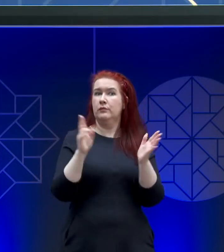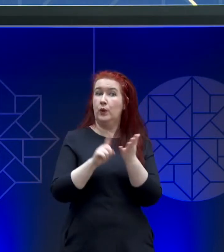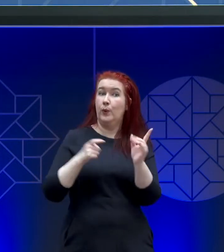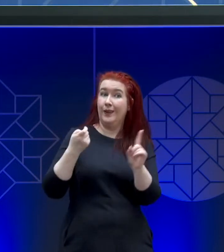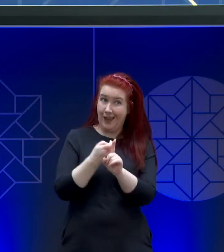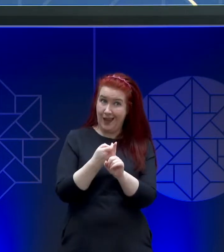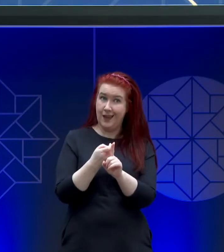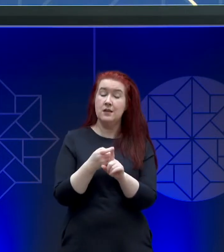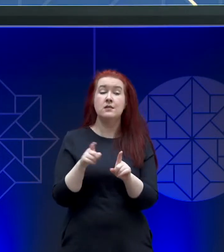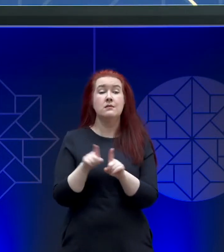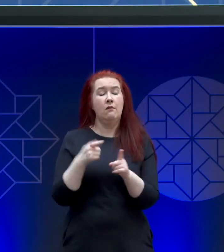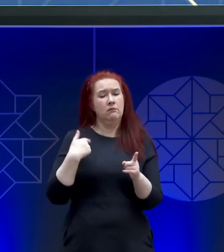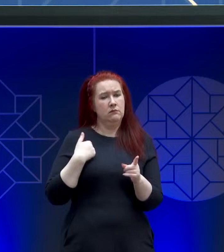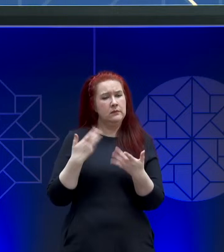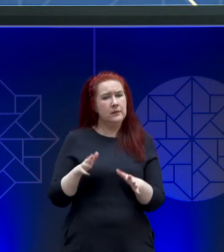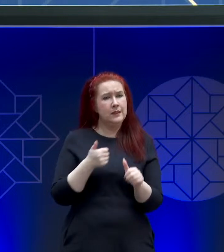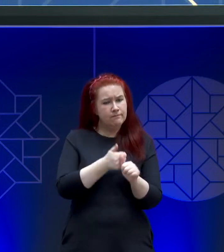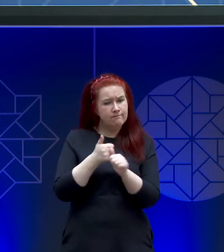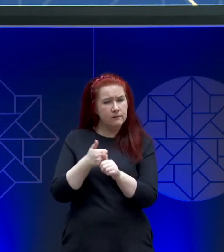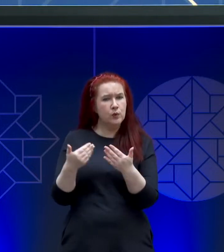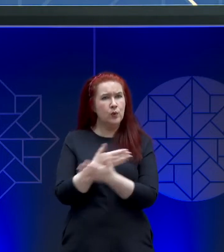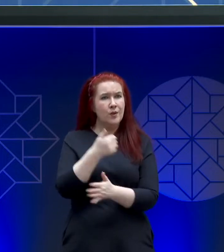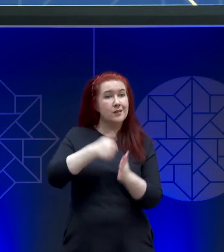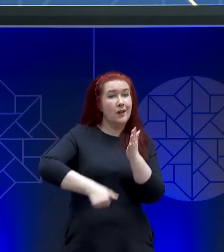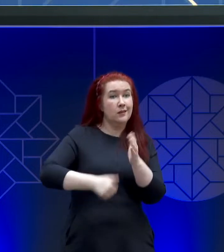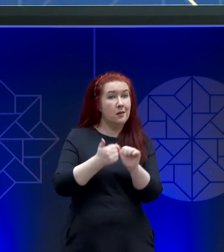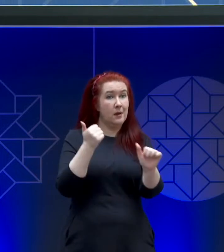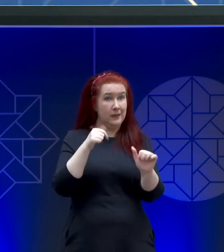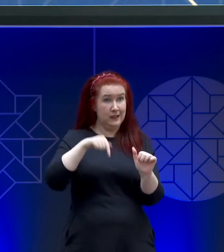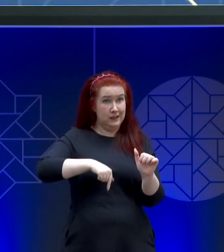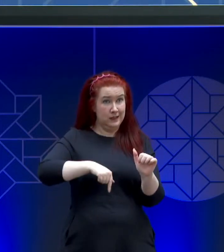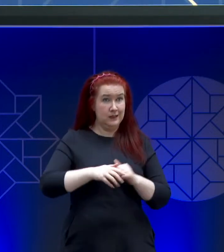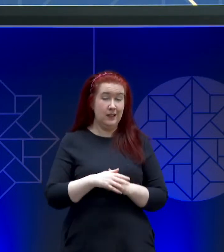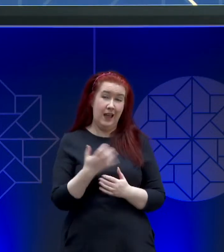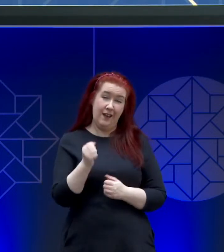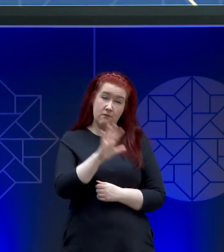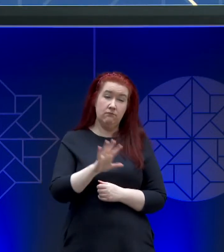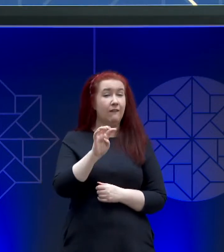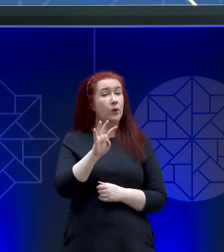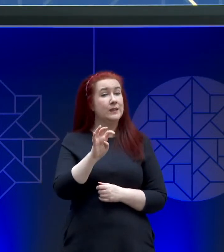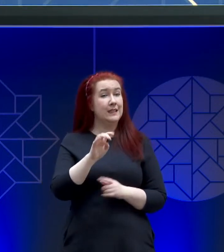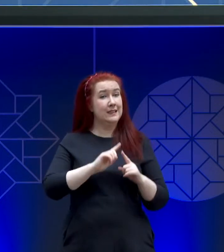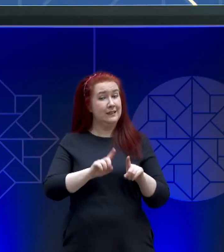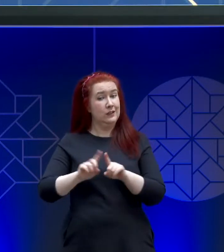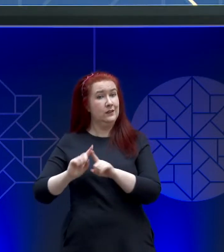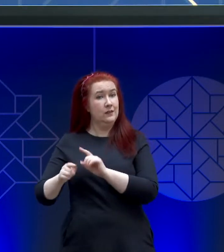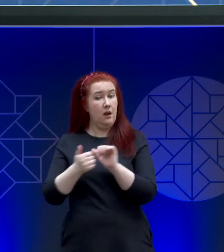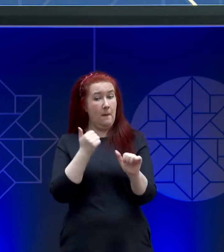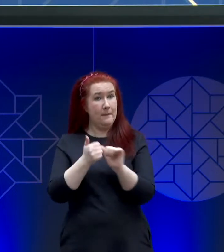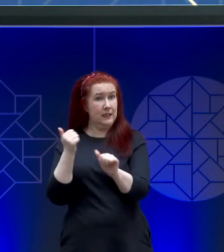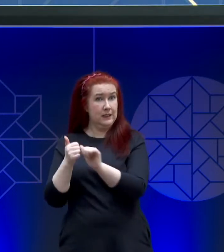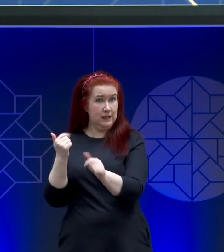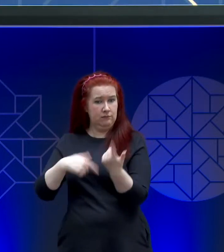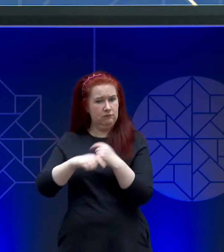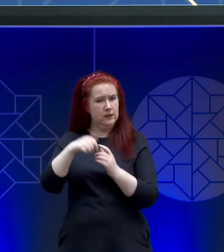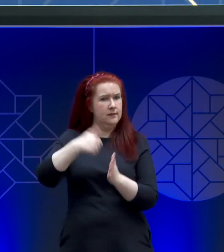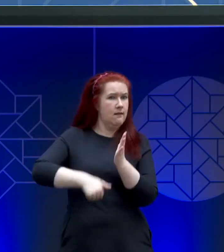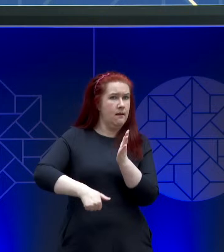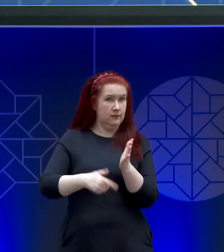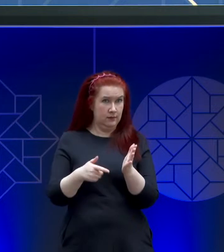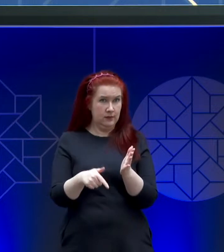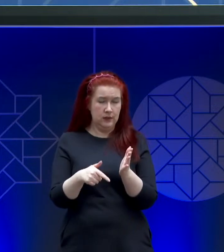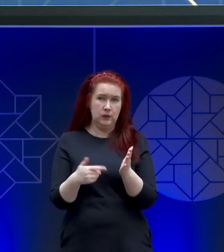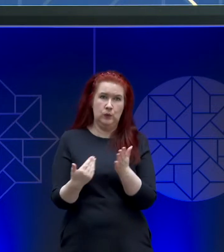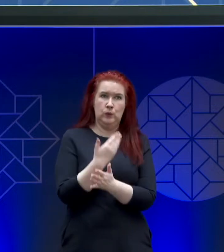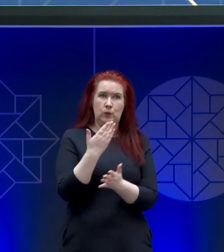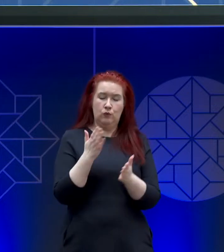we also have been supporting a number of startups. In the building today, we've got around 14 startup companies, all working on different robotics products